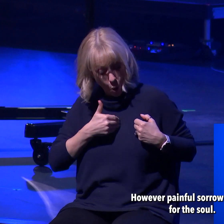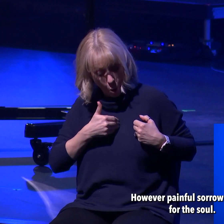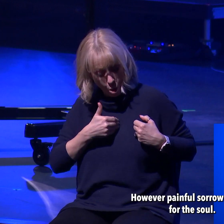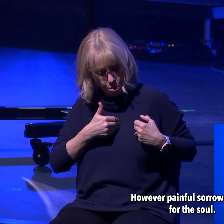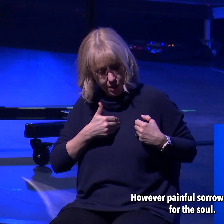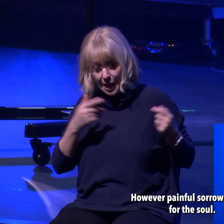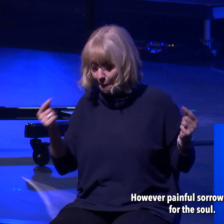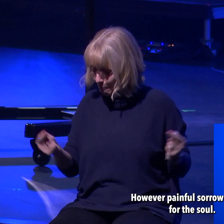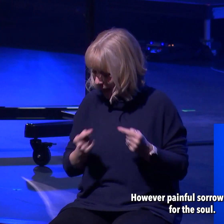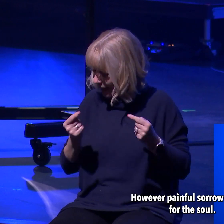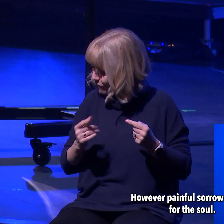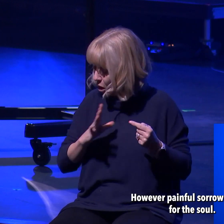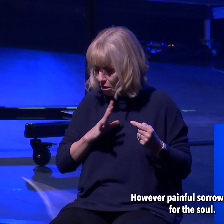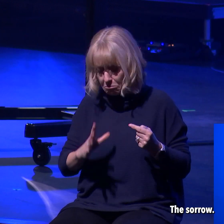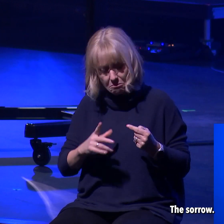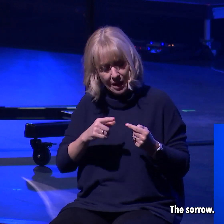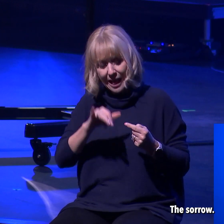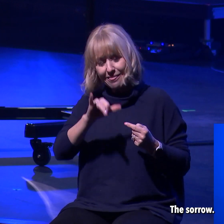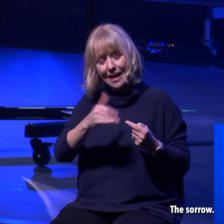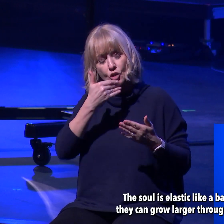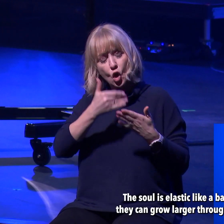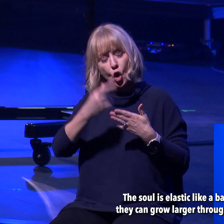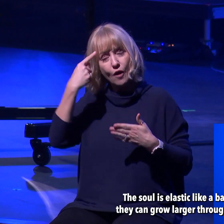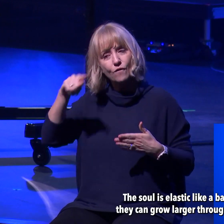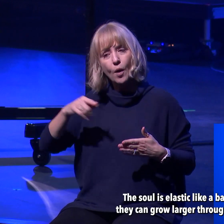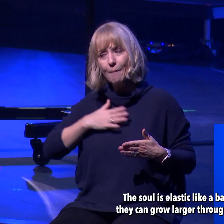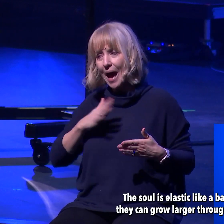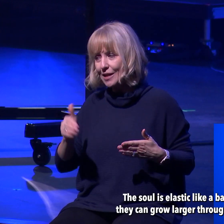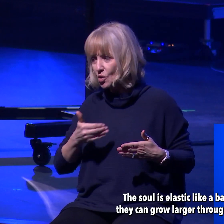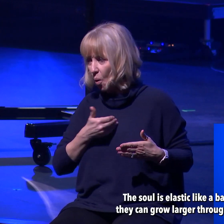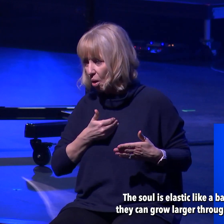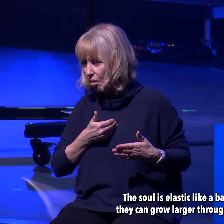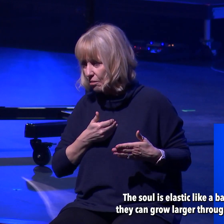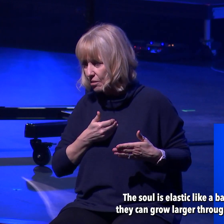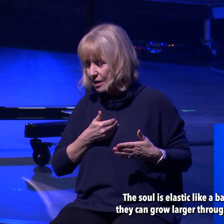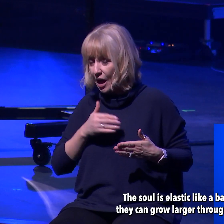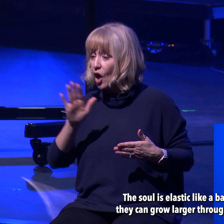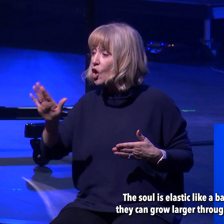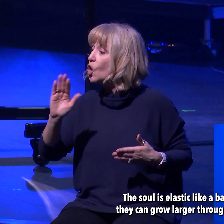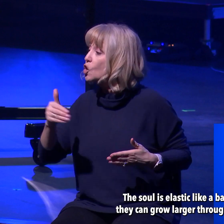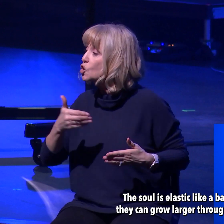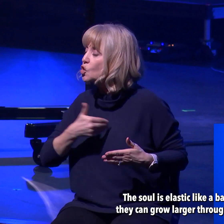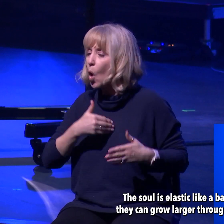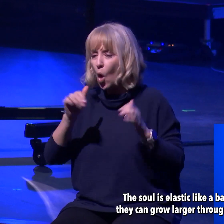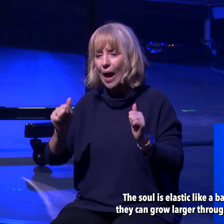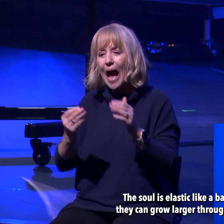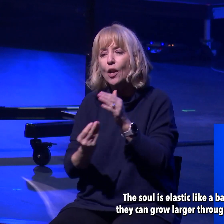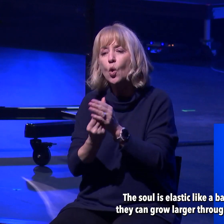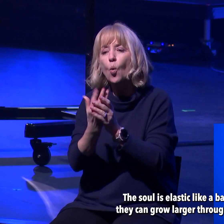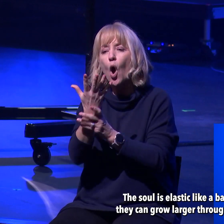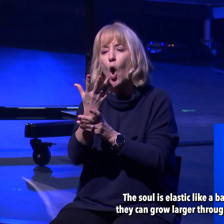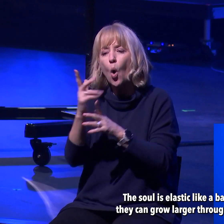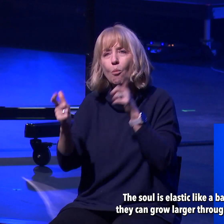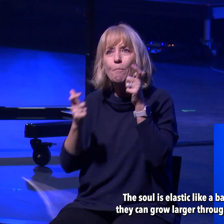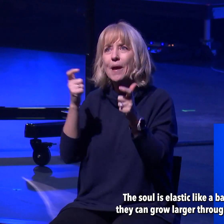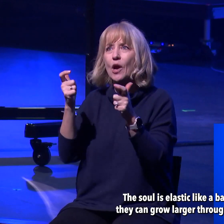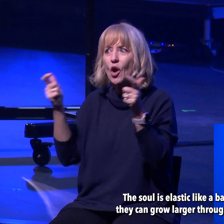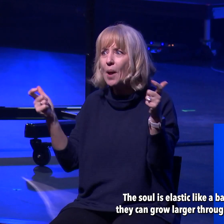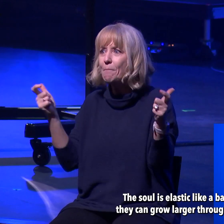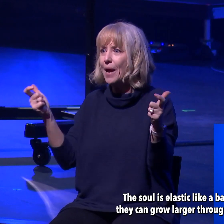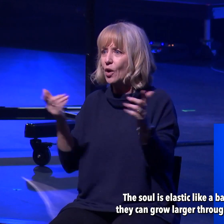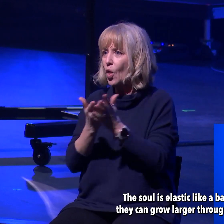painful, sorrow is good for the soul. The soul is elastic like a balloon, and it can grow larger through